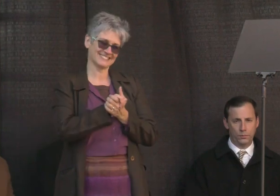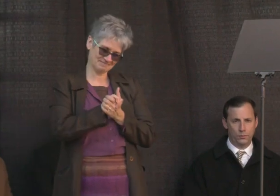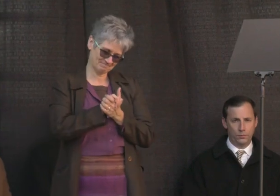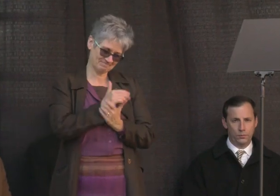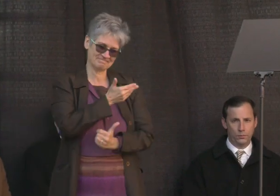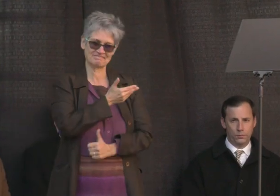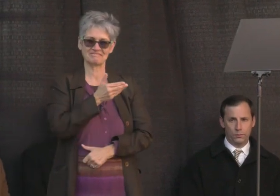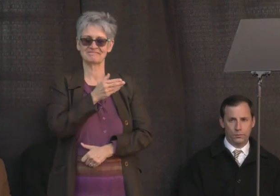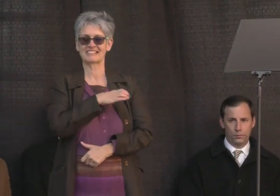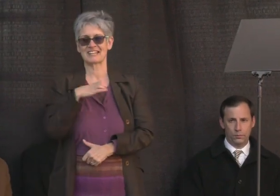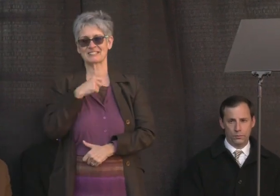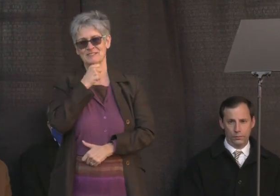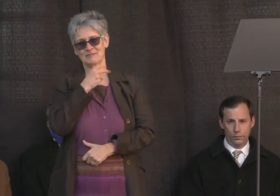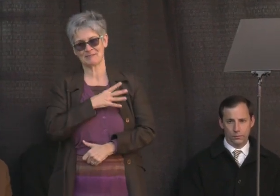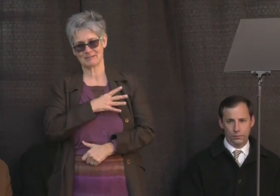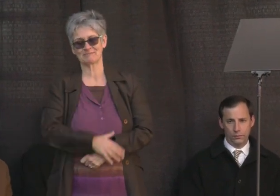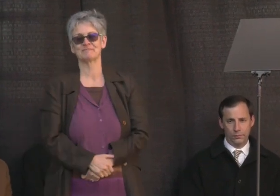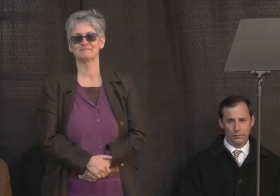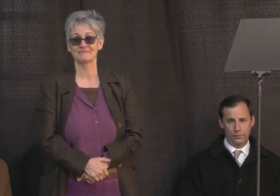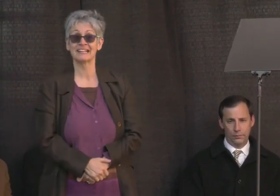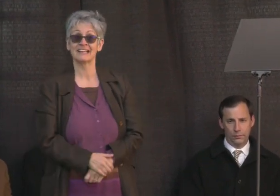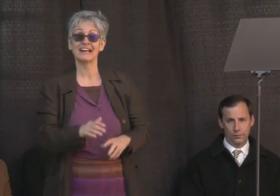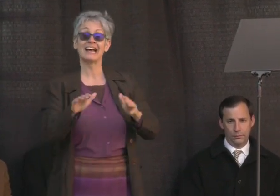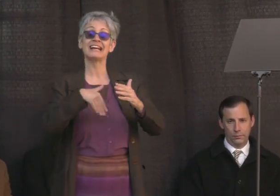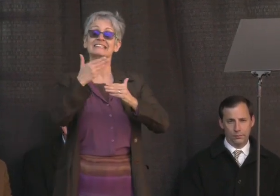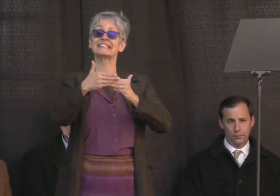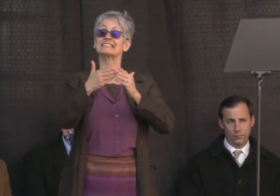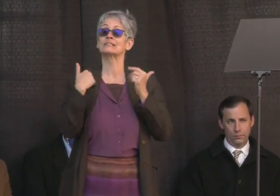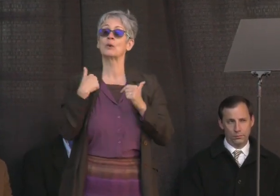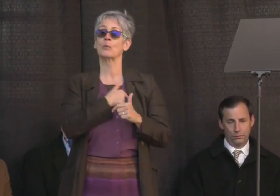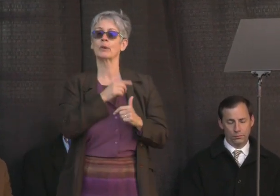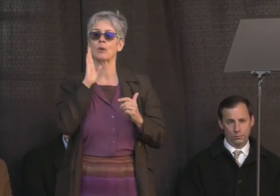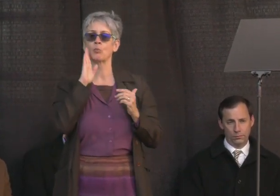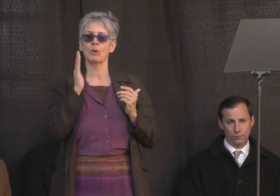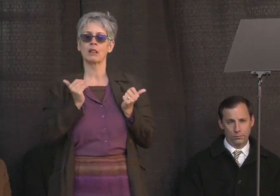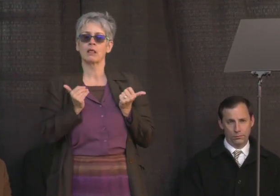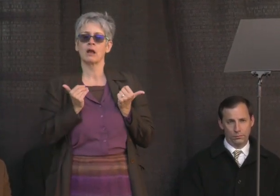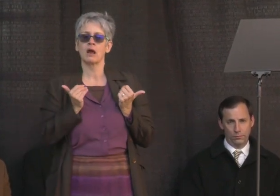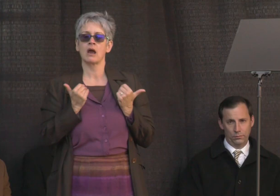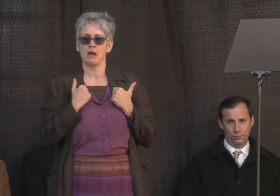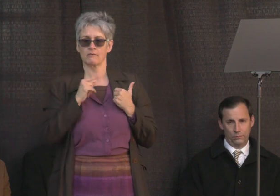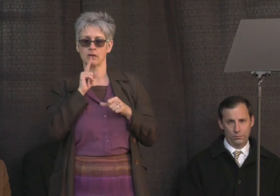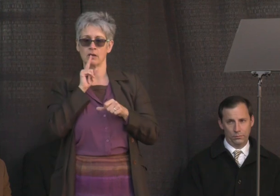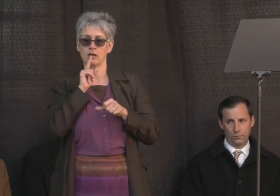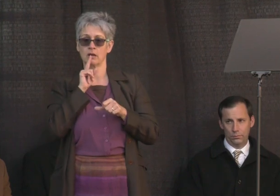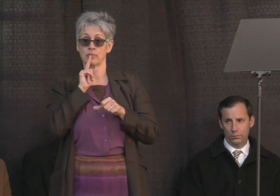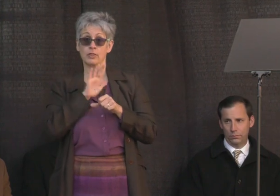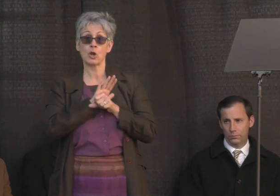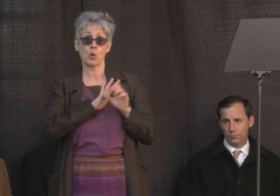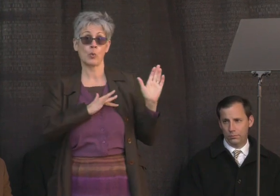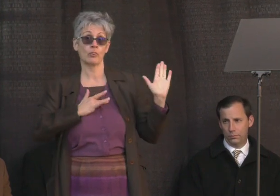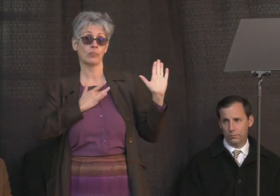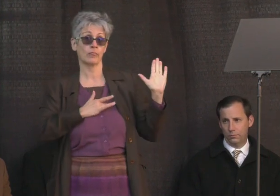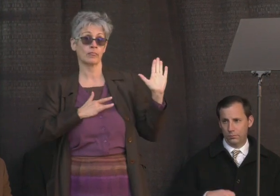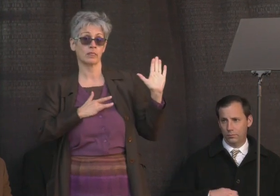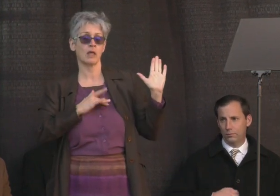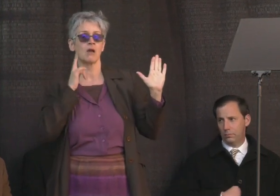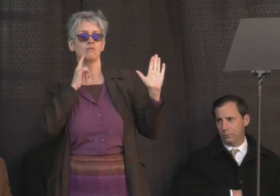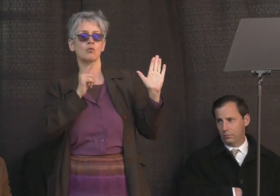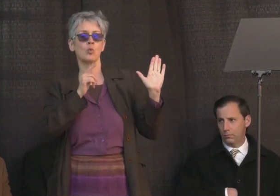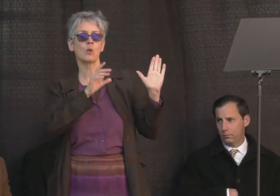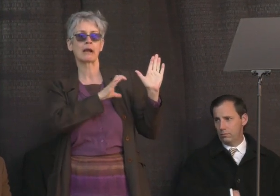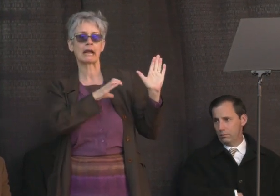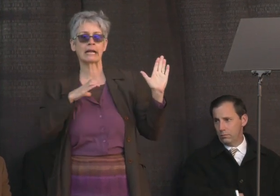Congratulations, Councilwoman. Well, next up, we will have the oath being administered for